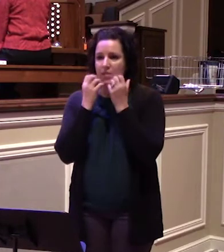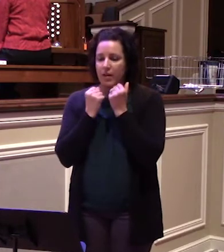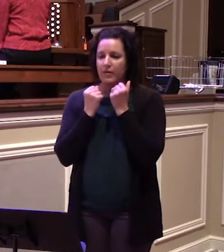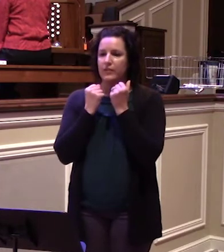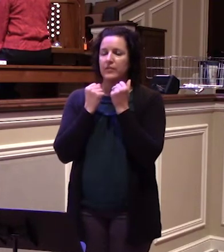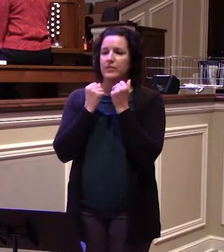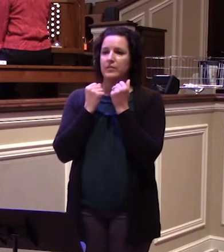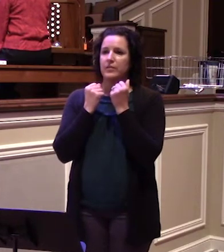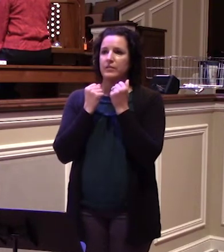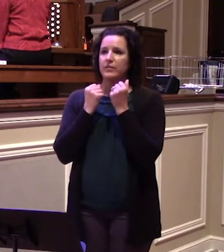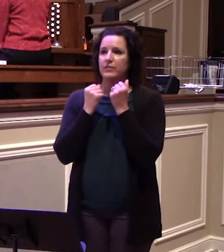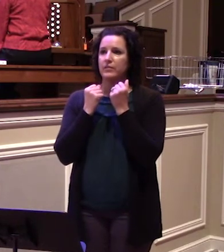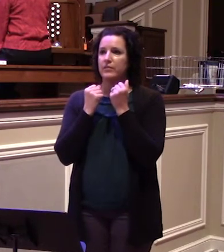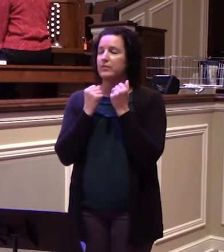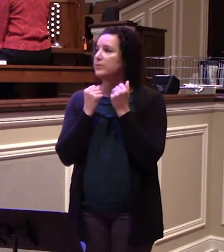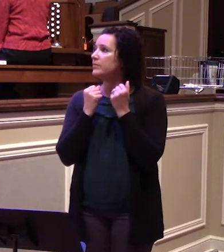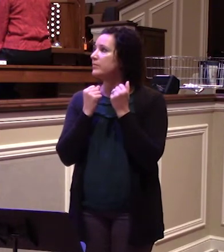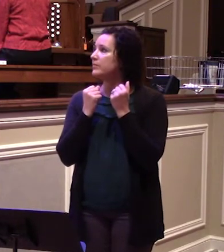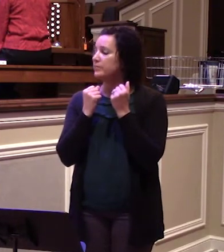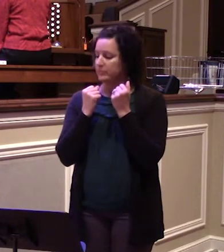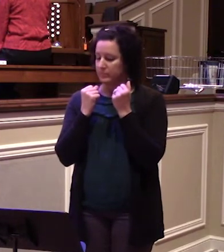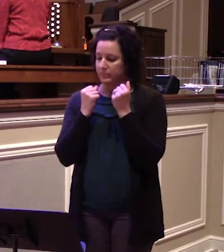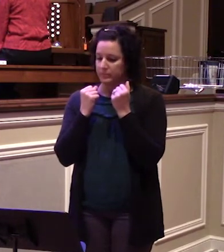Is this who God is to you?